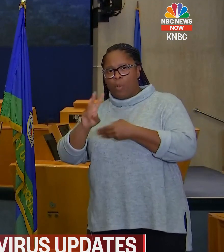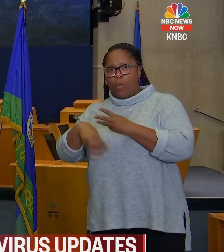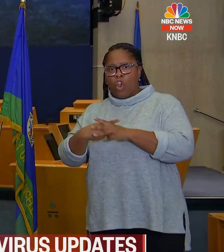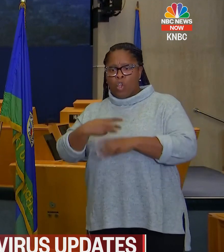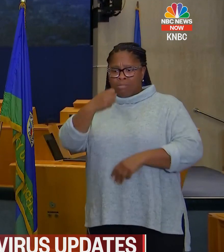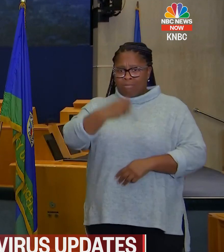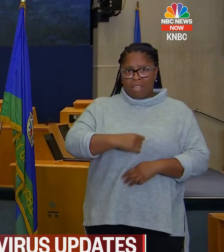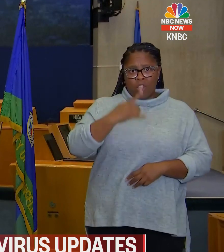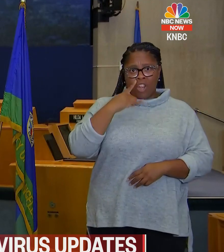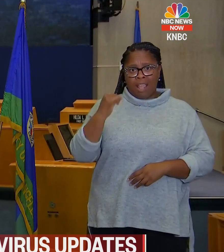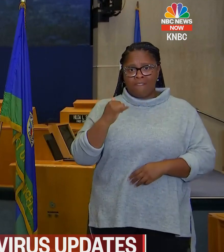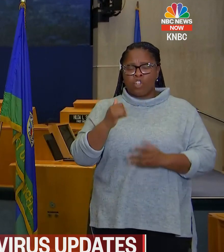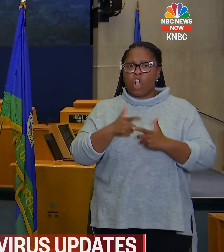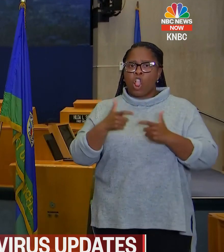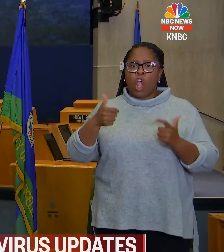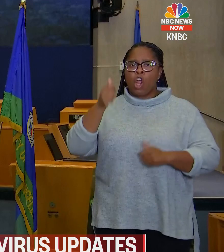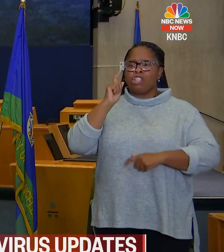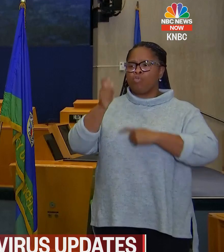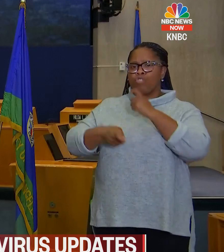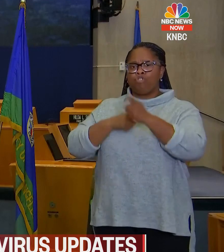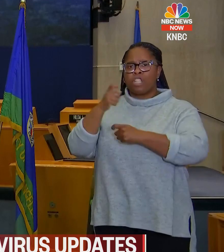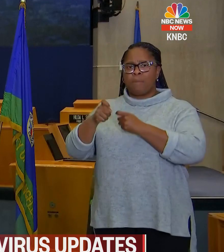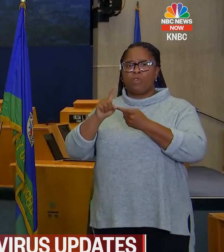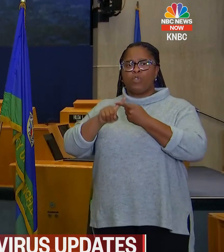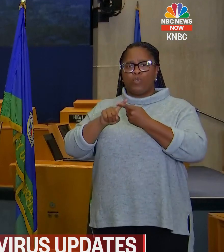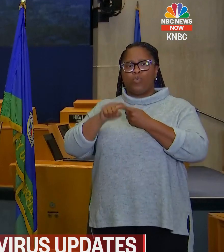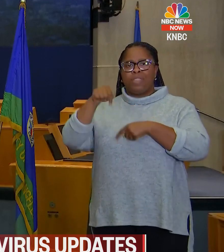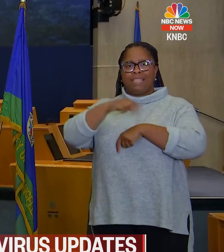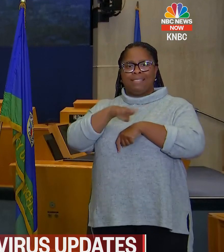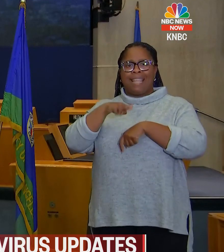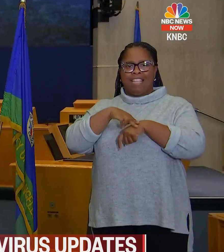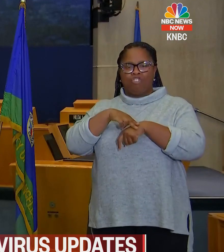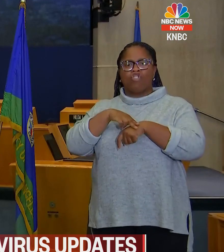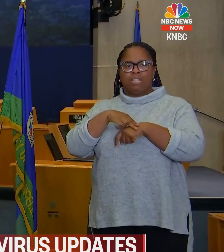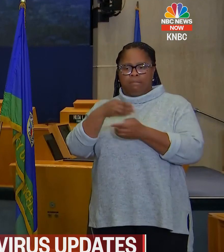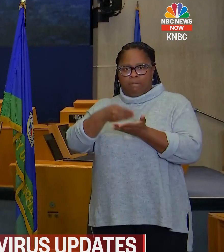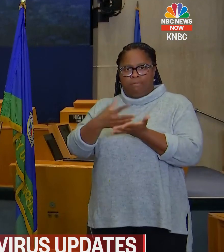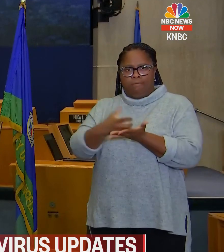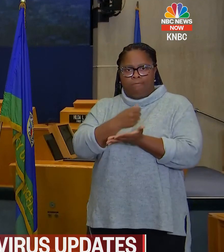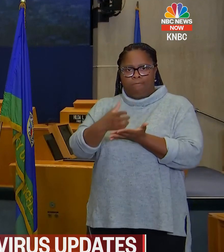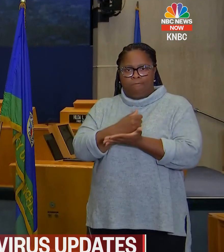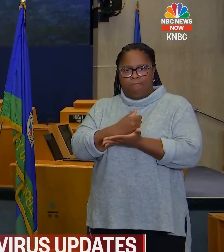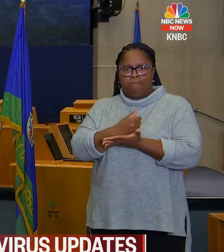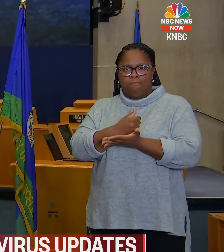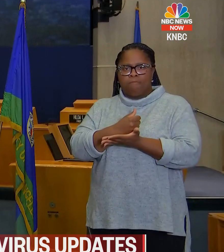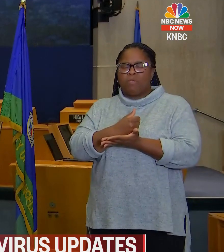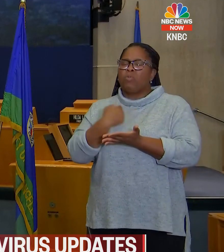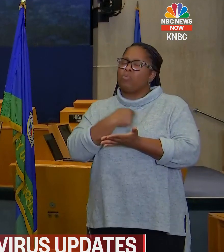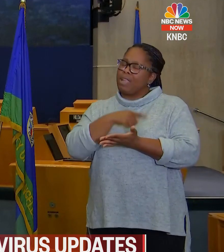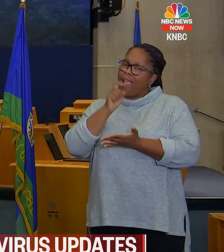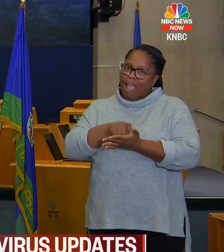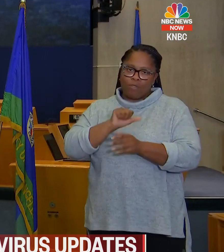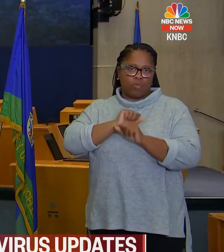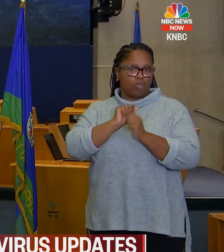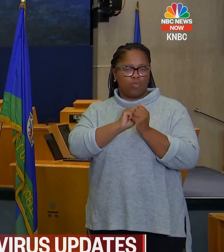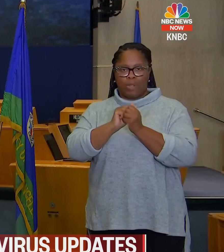is the largest contributor of the nation's GDP. I know we can do this, and we have to do this by working